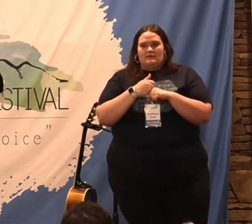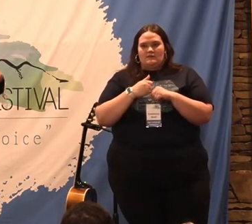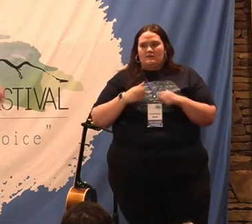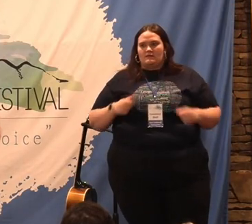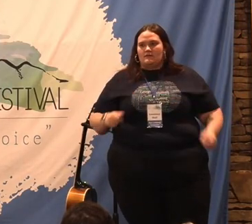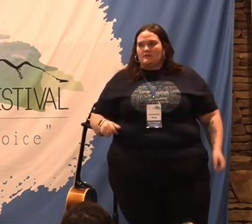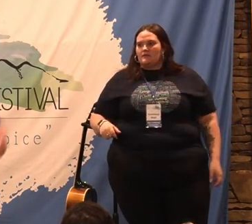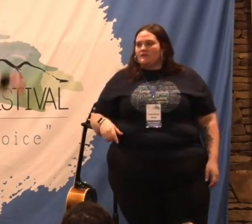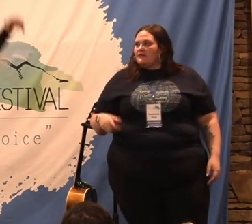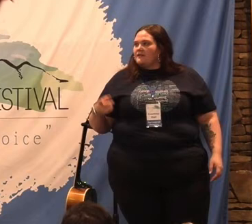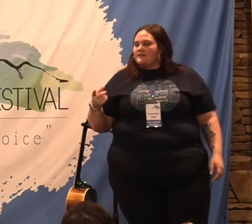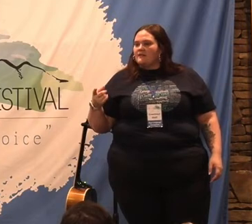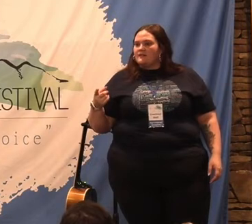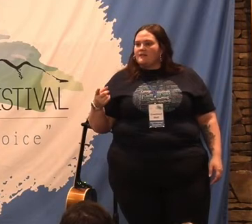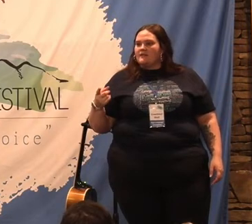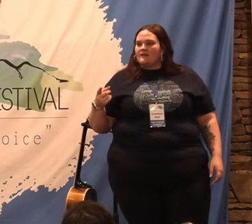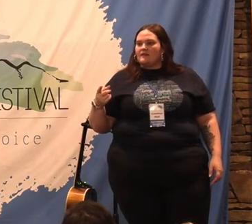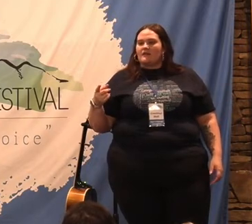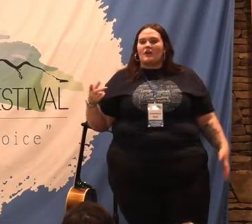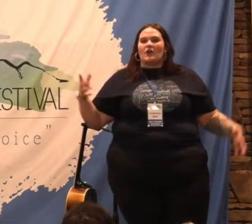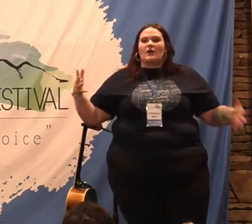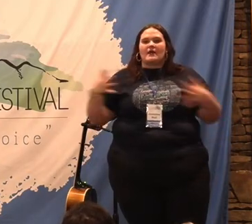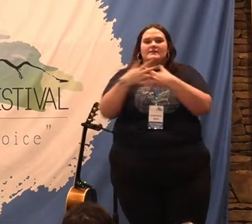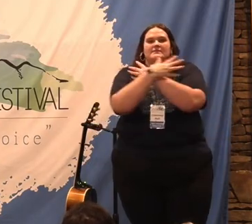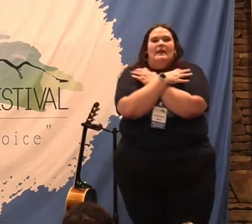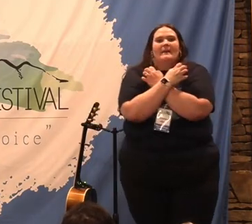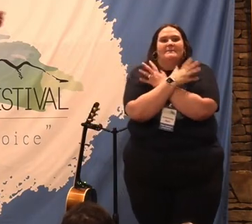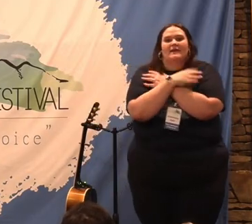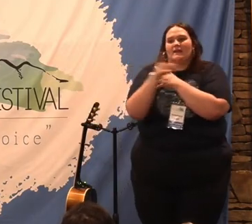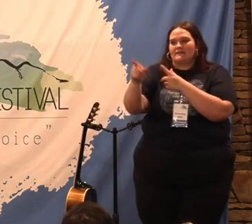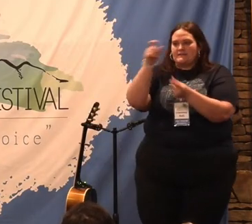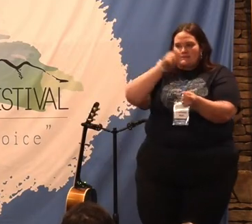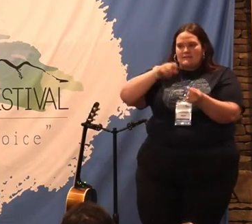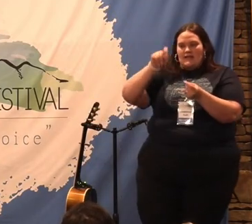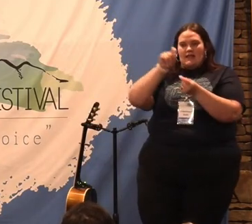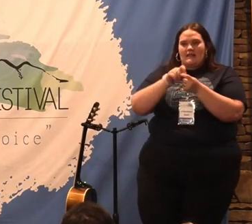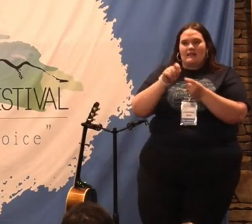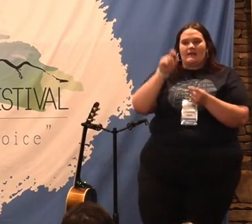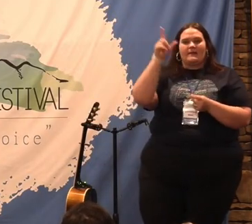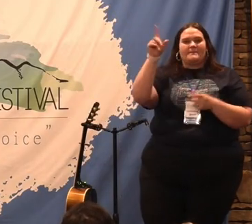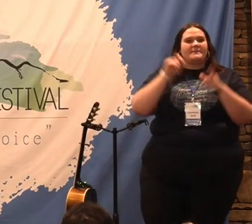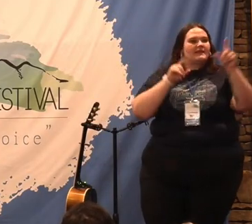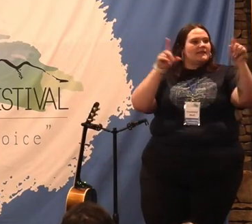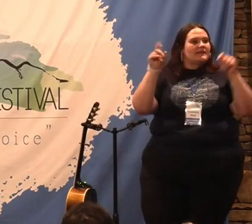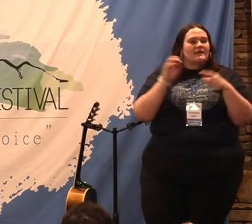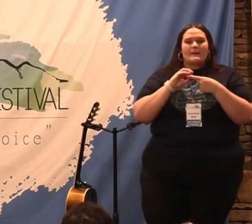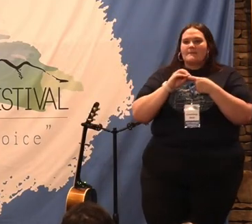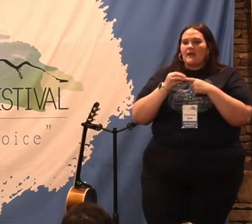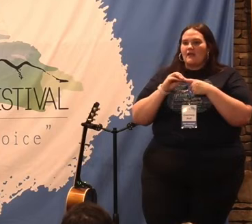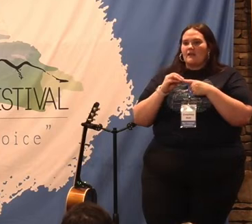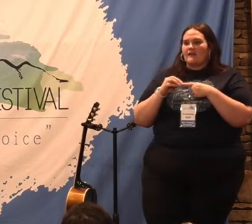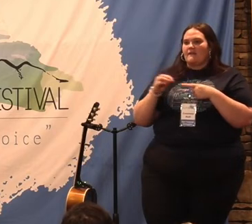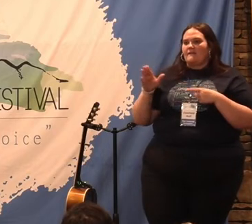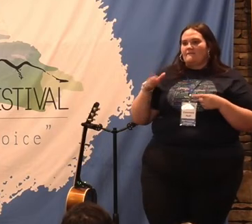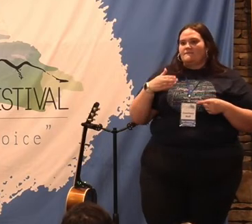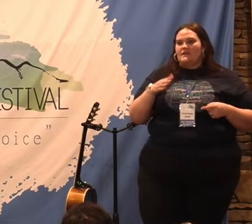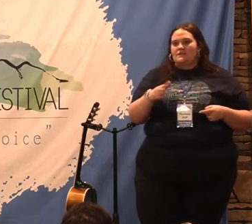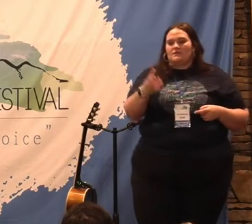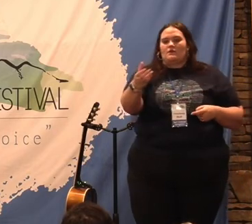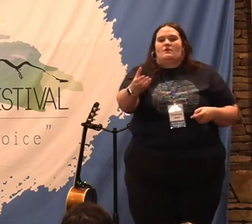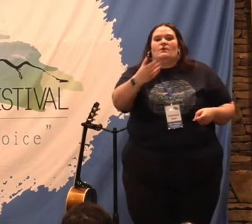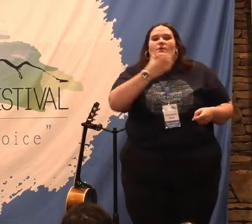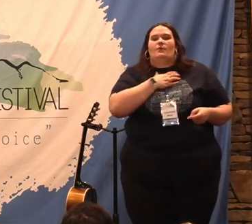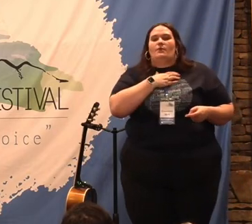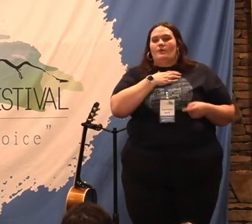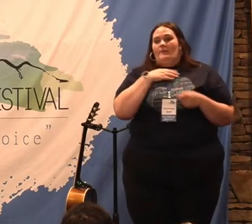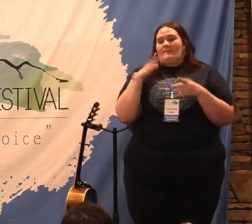Yeah, thank you. Grizzly bear, exactly, picking berries. Fish slams into the bear's chest. The bear catches